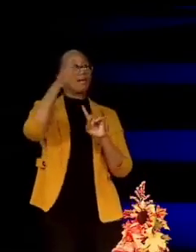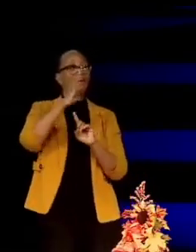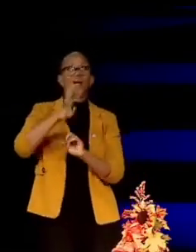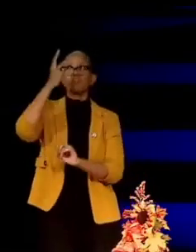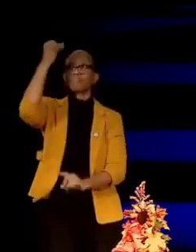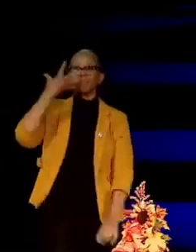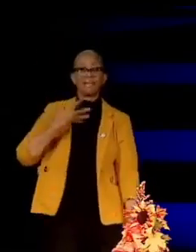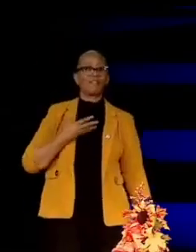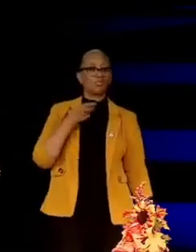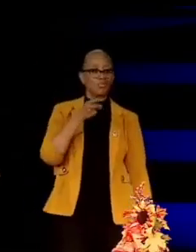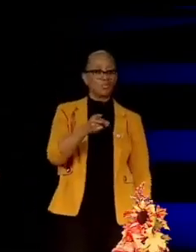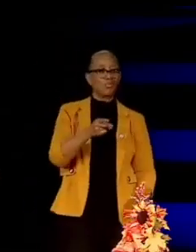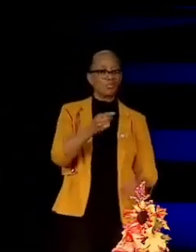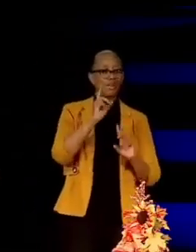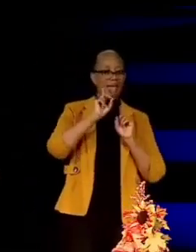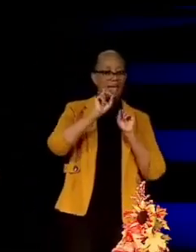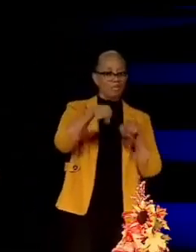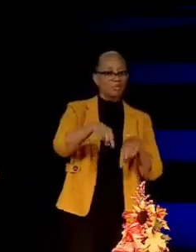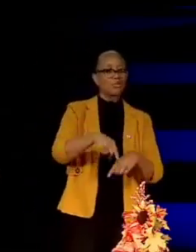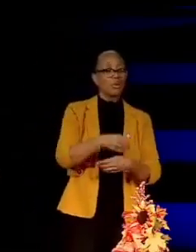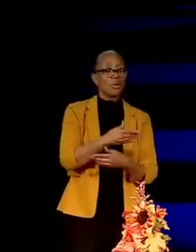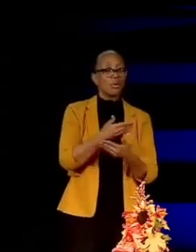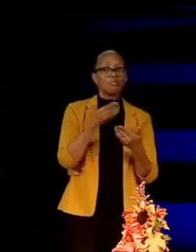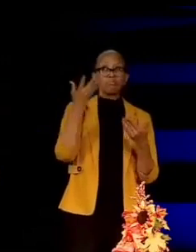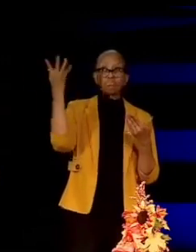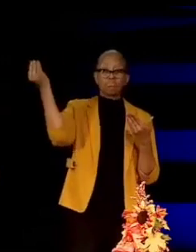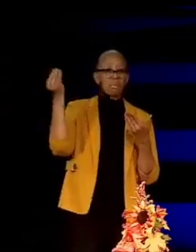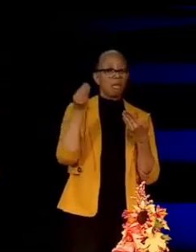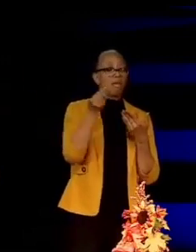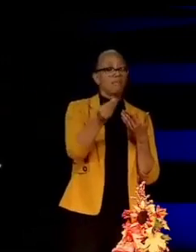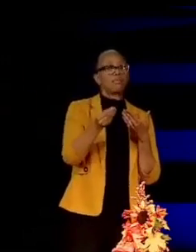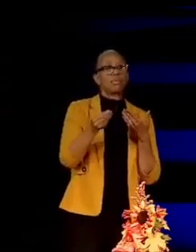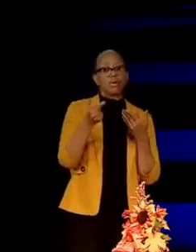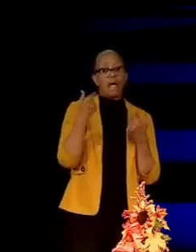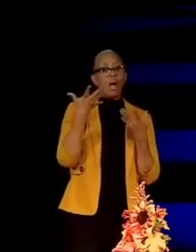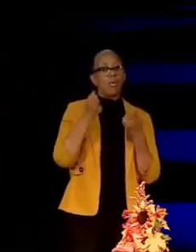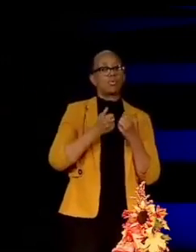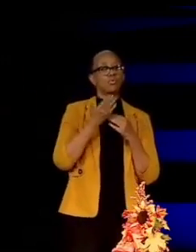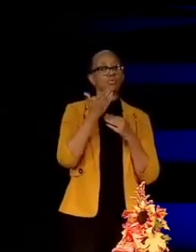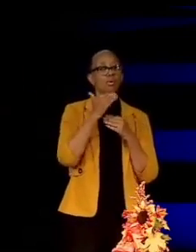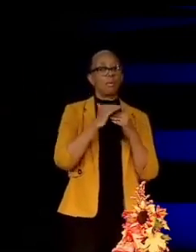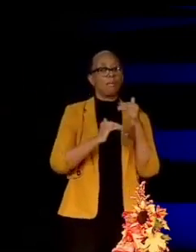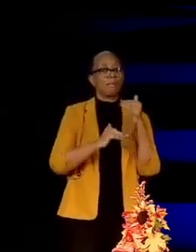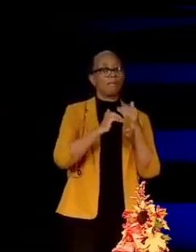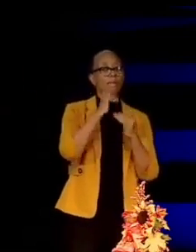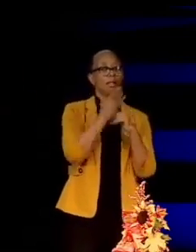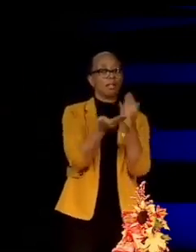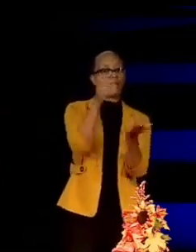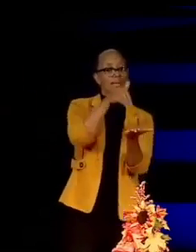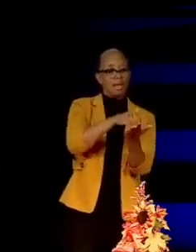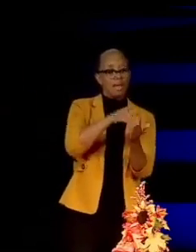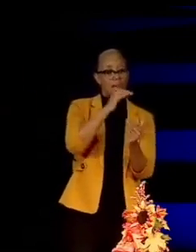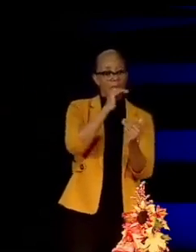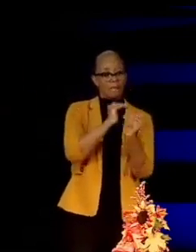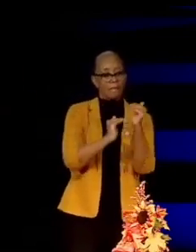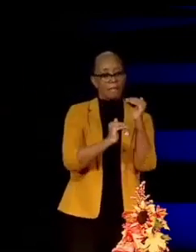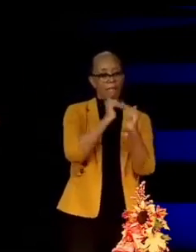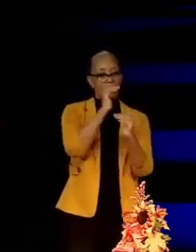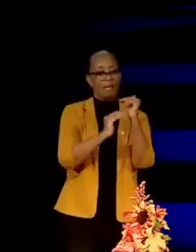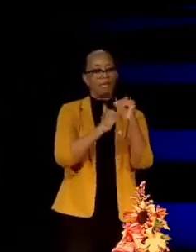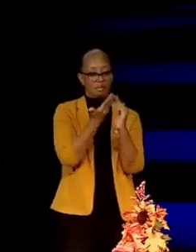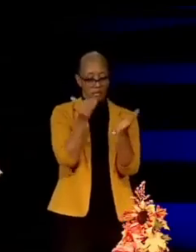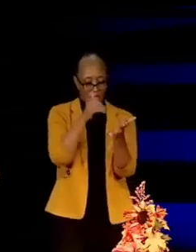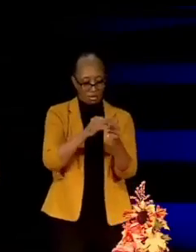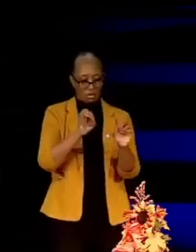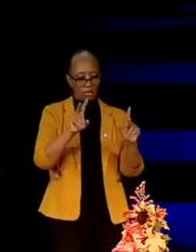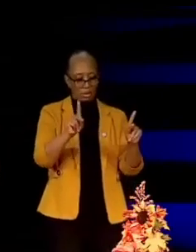I gave you a solution. He said, I want you to build it back up. Yeah. Come on, look at somebody and say,